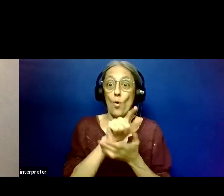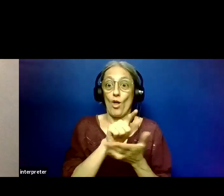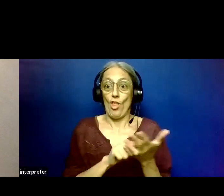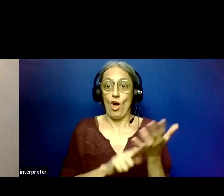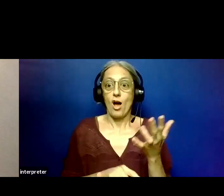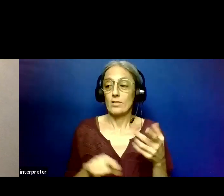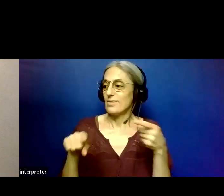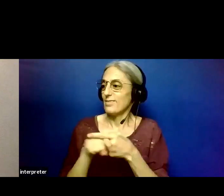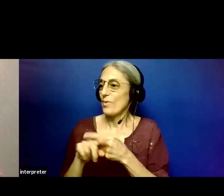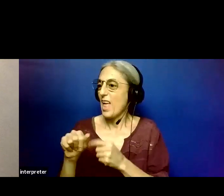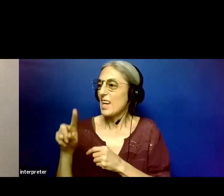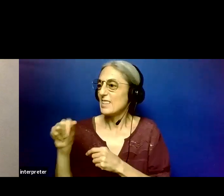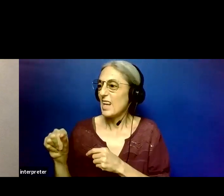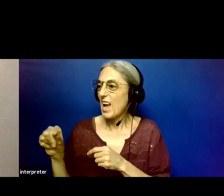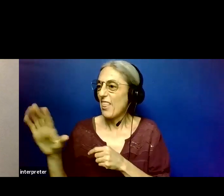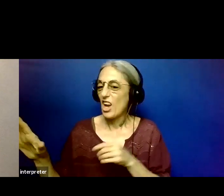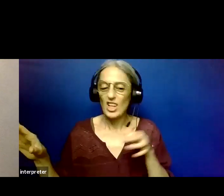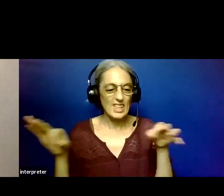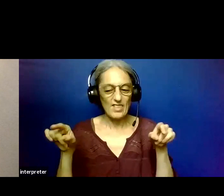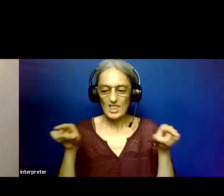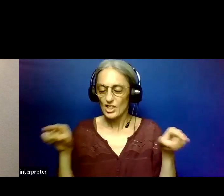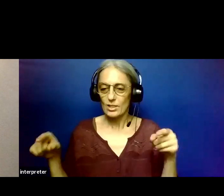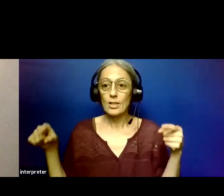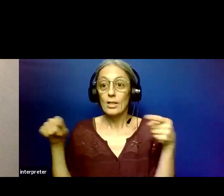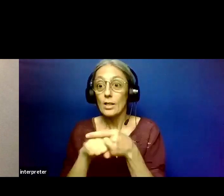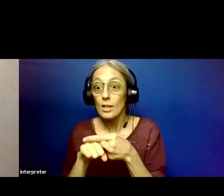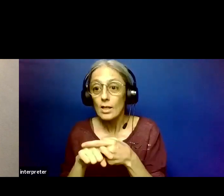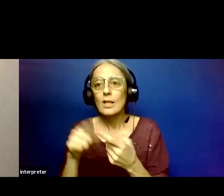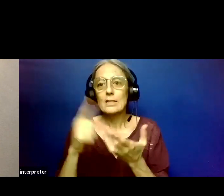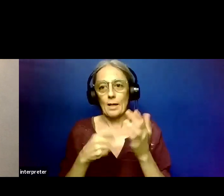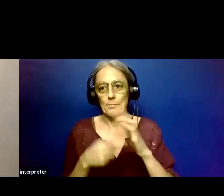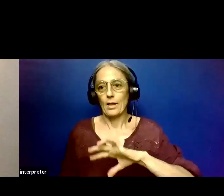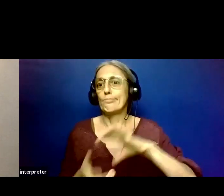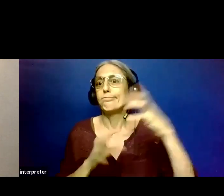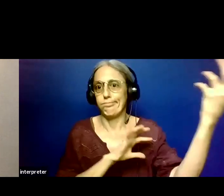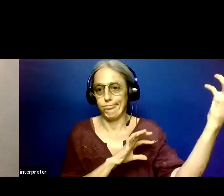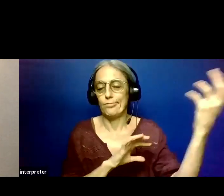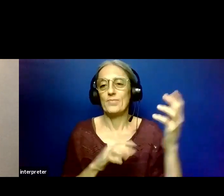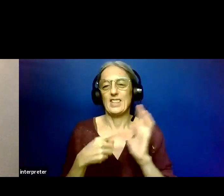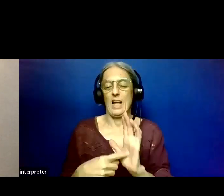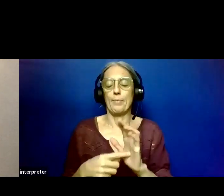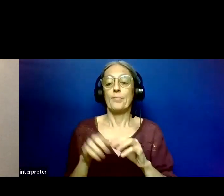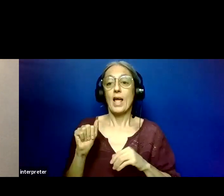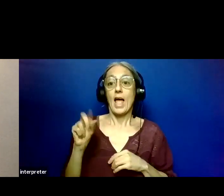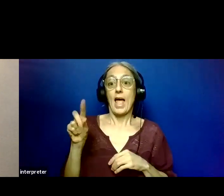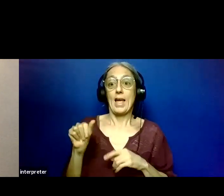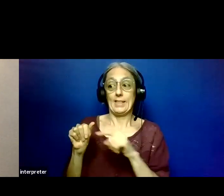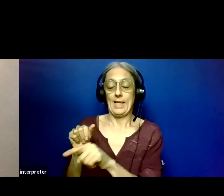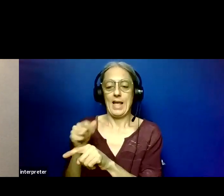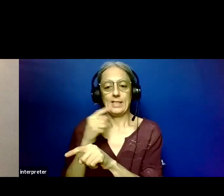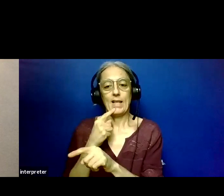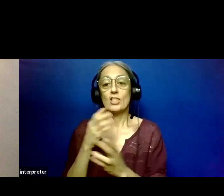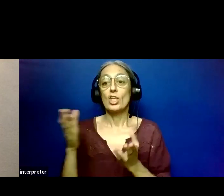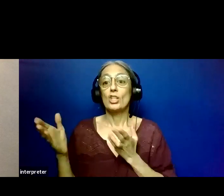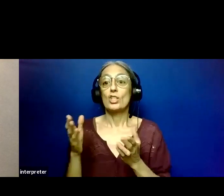ADA. And I don't want to spend too much time on them, but I'll give you an example. Under the ADA, a service dog in training